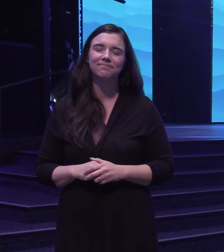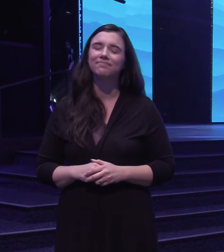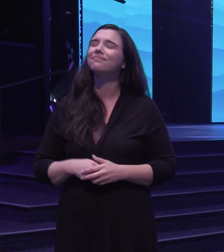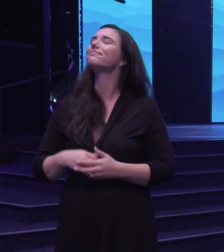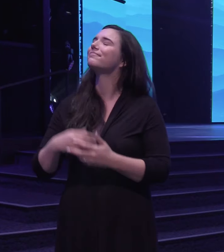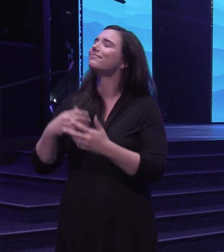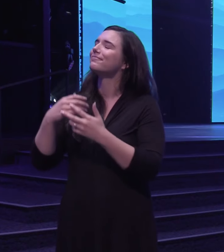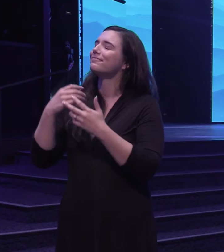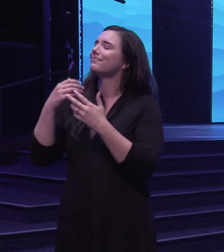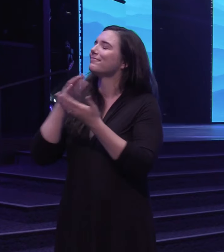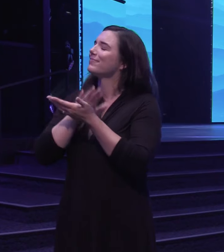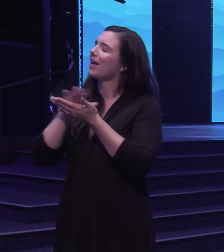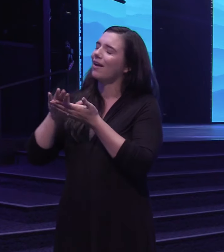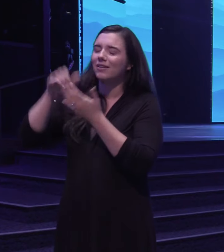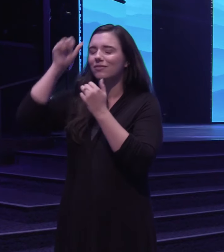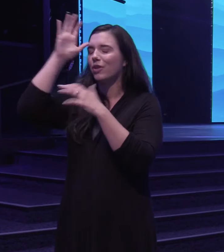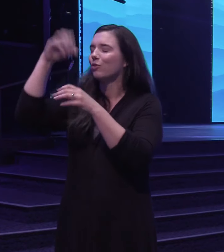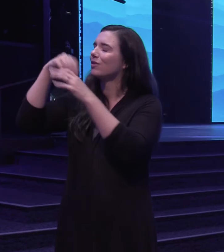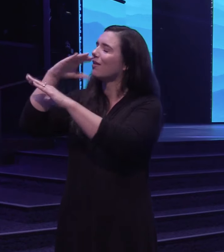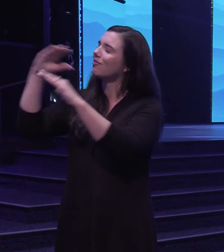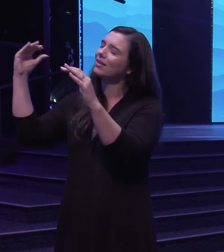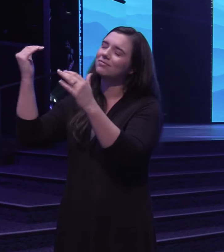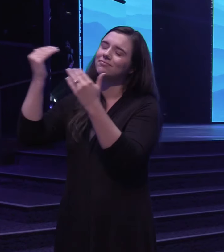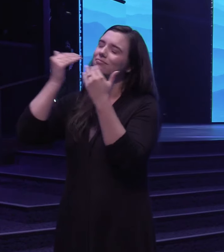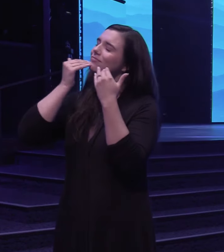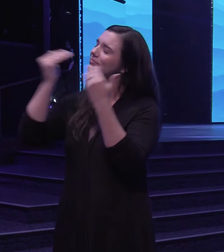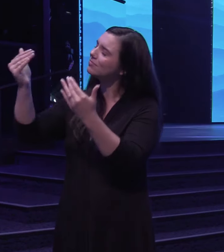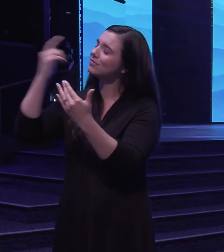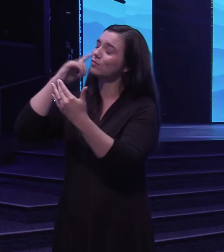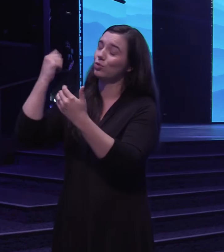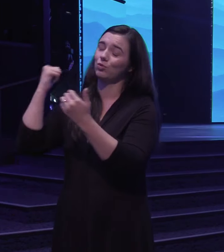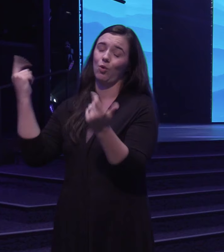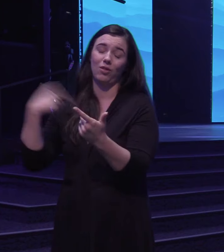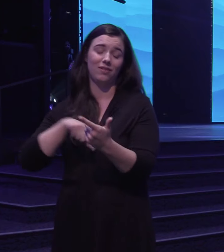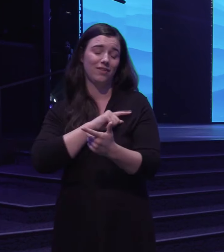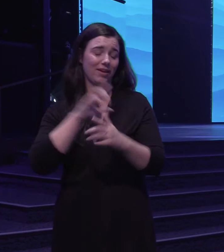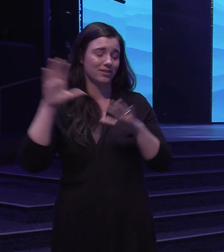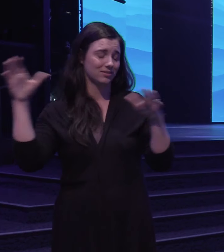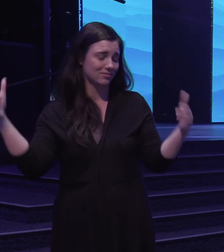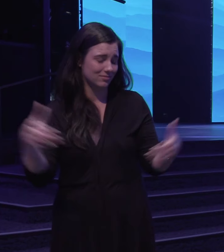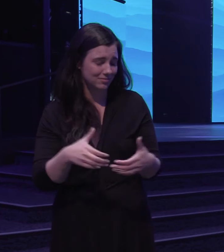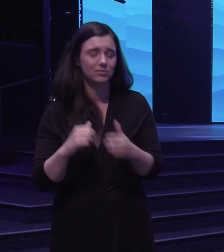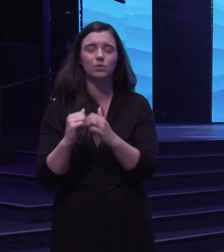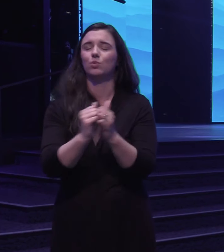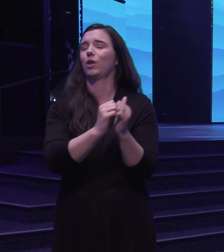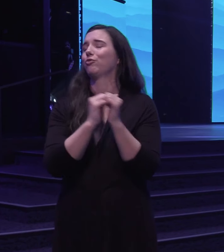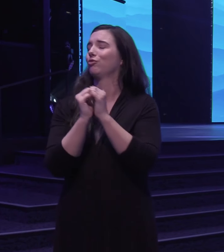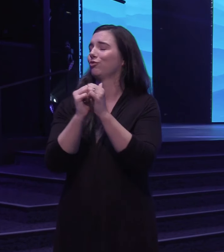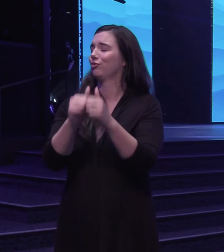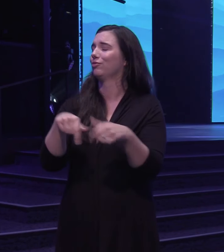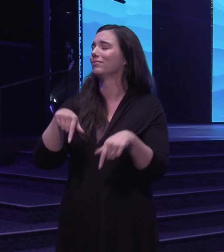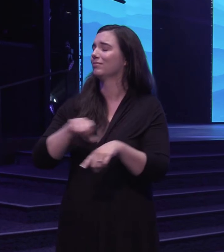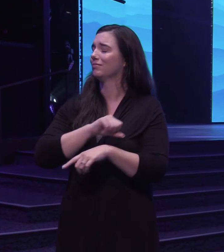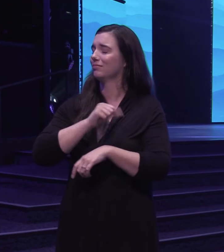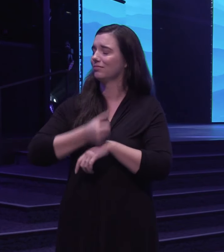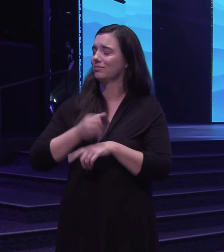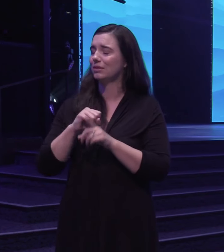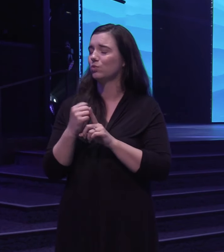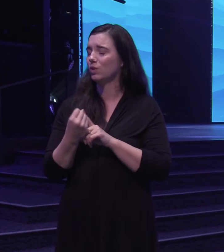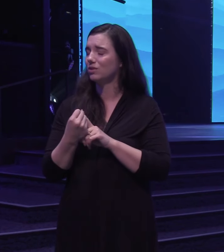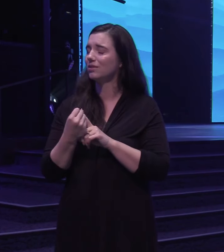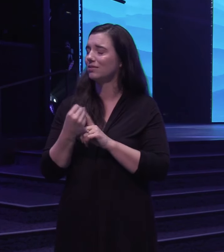Kind Father in heaven, we thank you for bringing us together in this setting where we